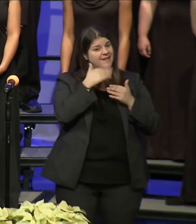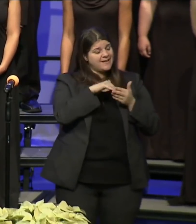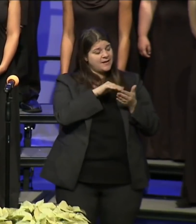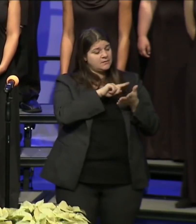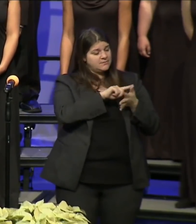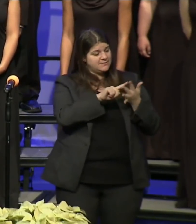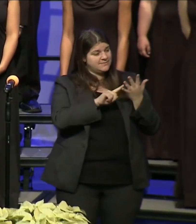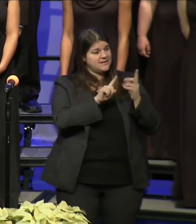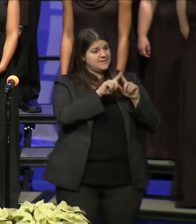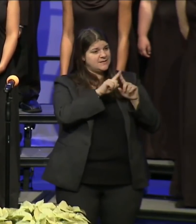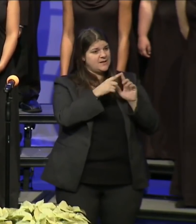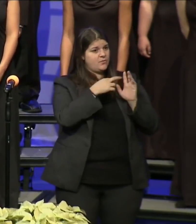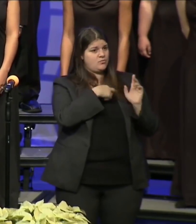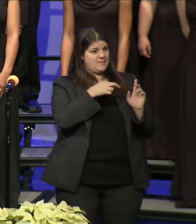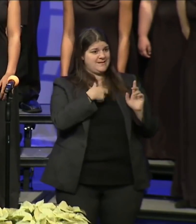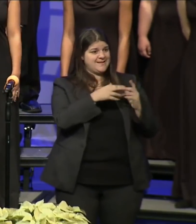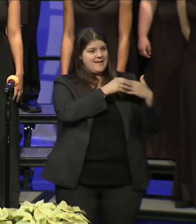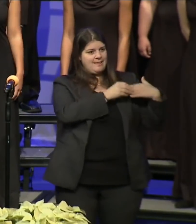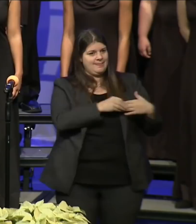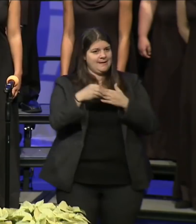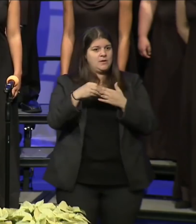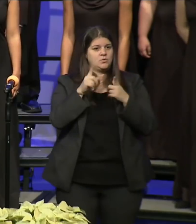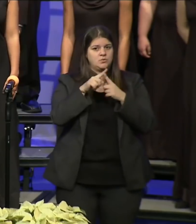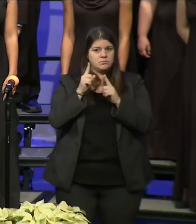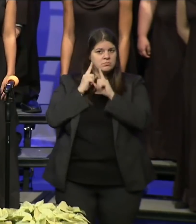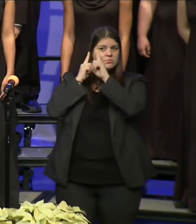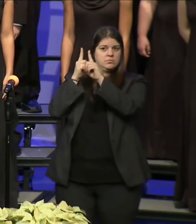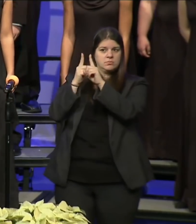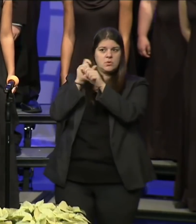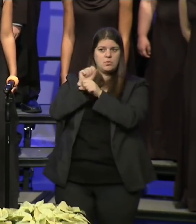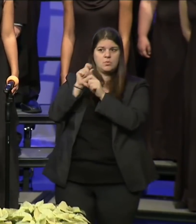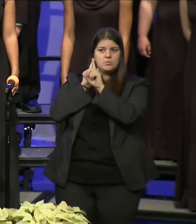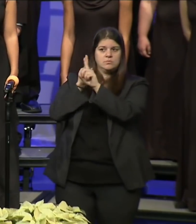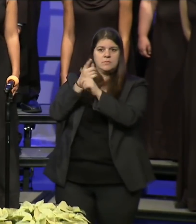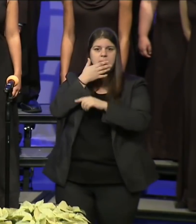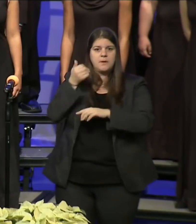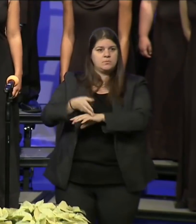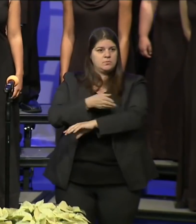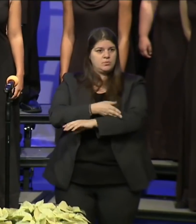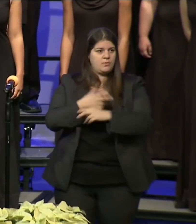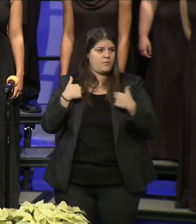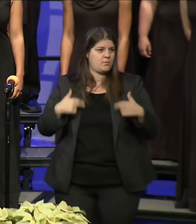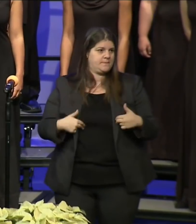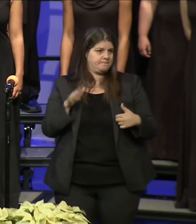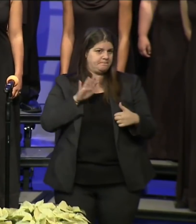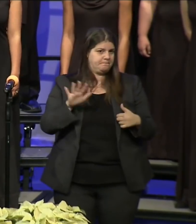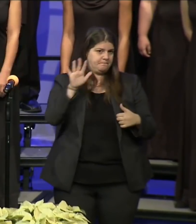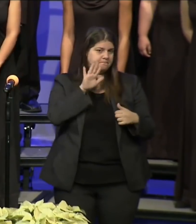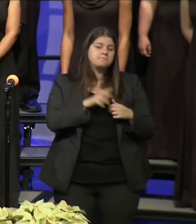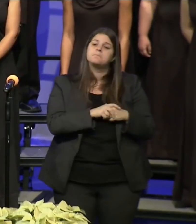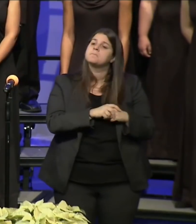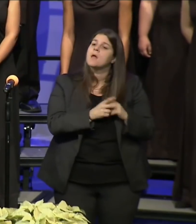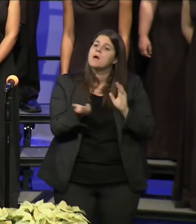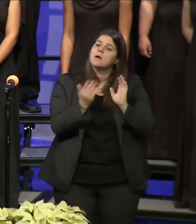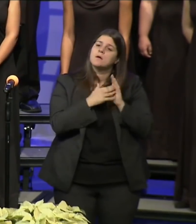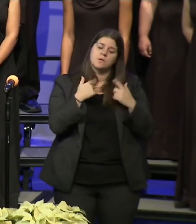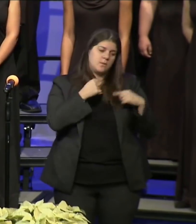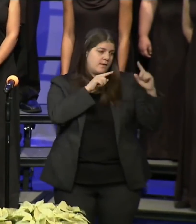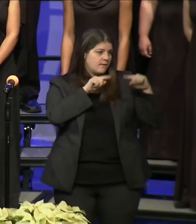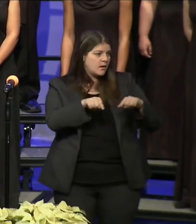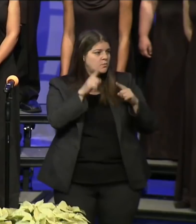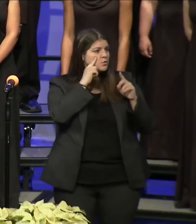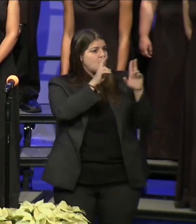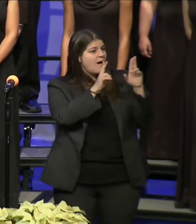and strive for the betterment of humankind. We come here this evening to both honor and invest